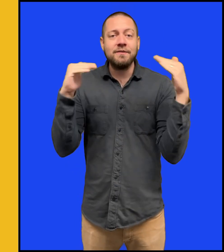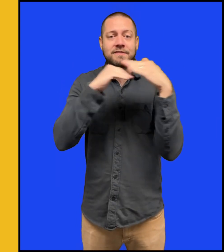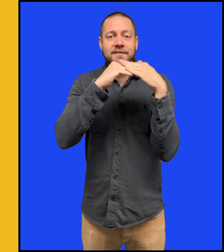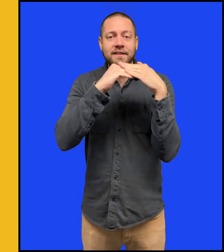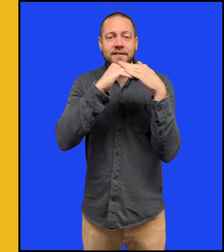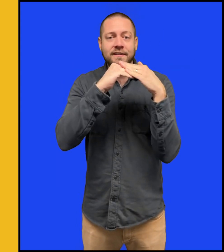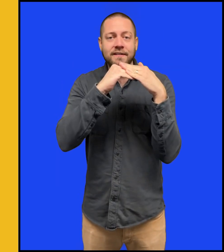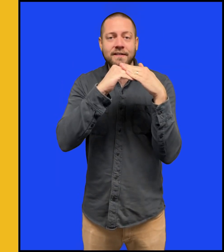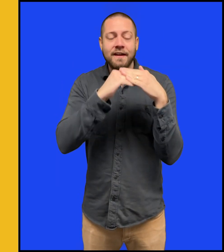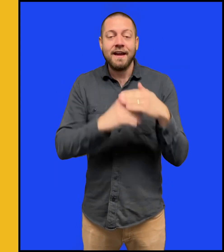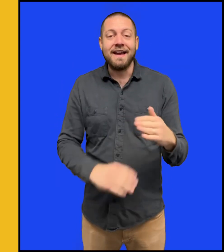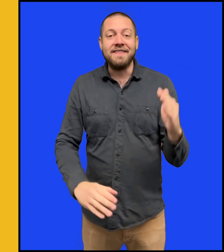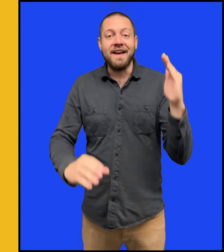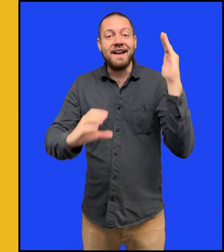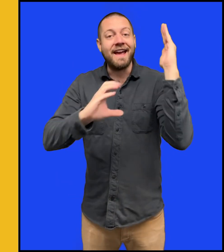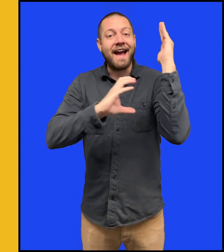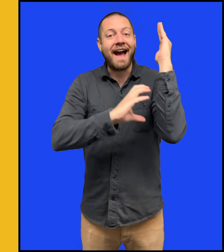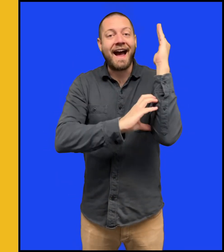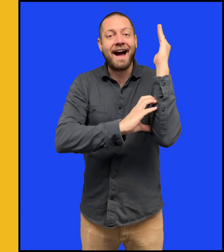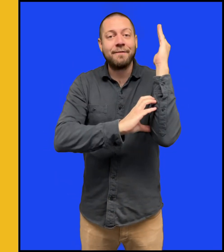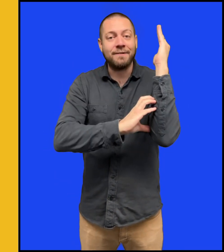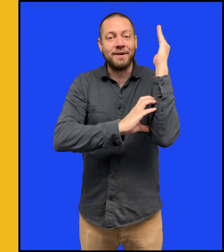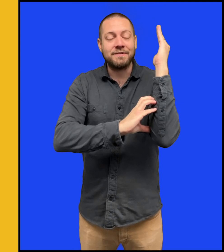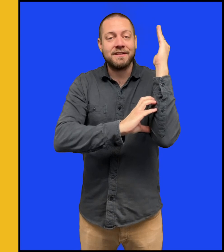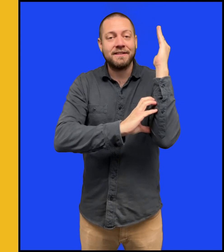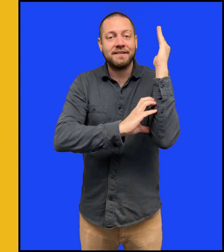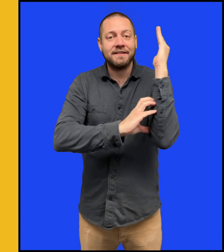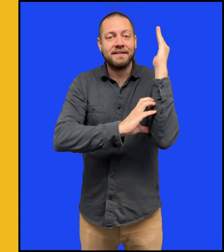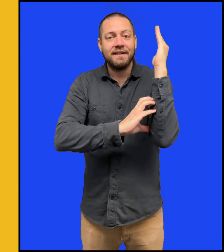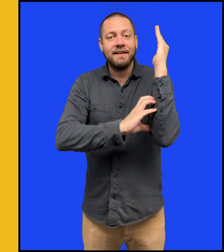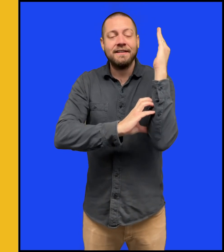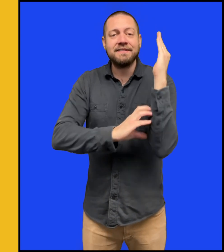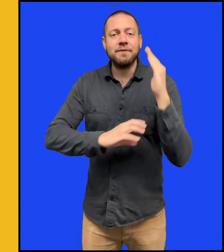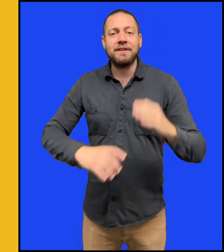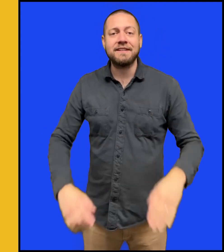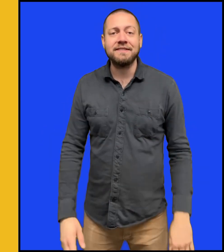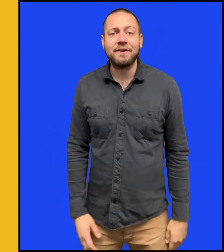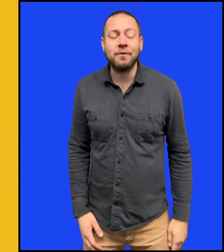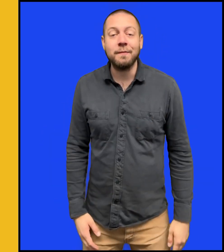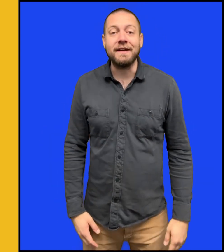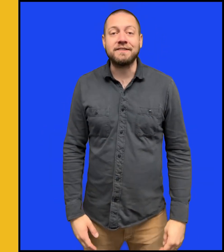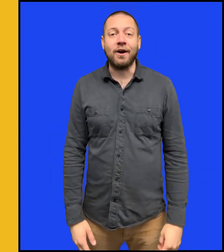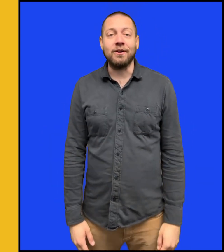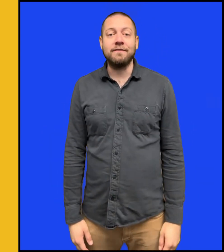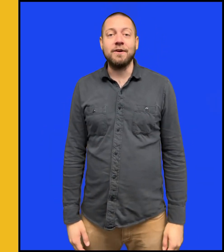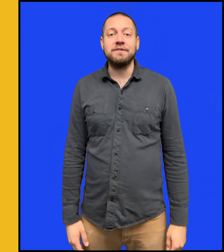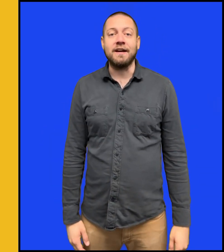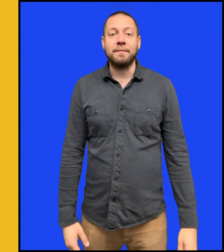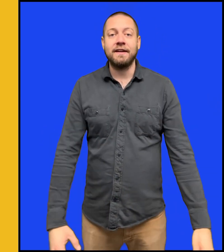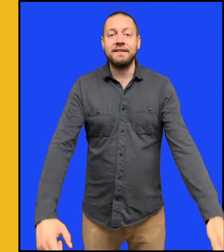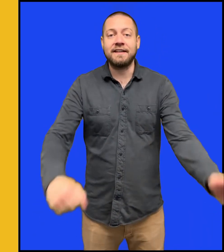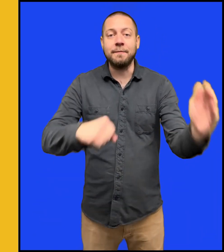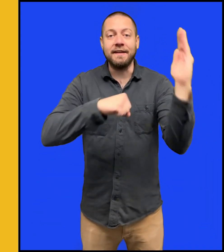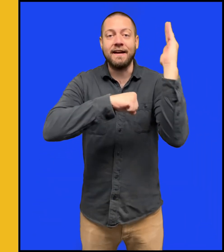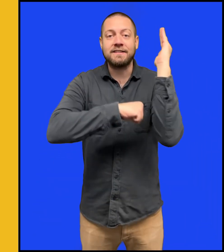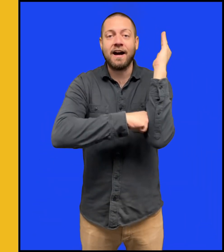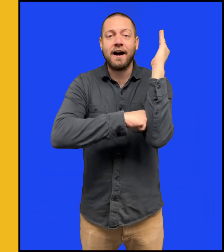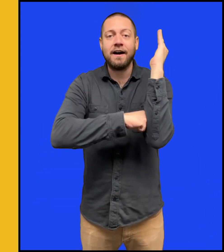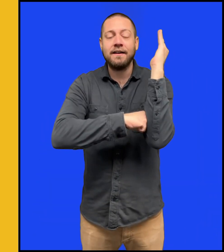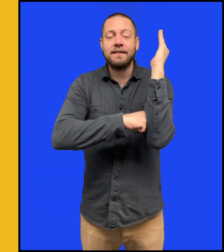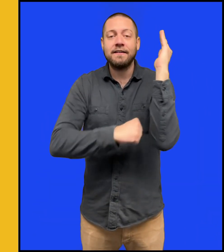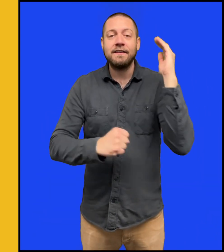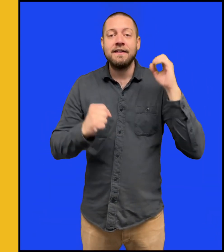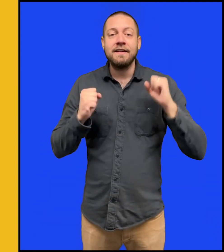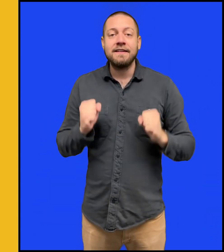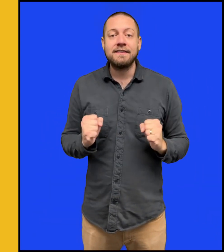1/8 notes, and then a half note. Let's see what it sounds like when we mix all of those up. It's going to be a